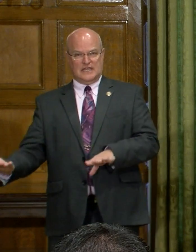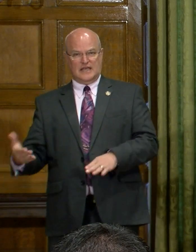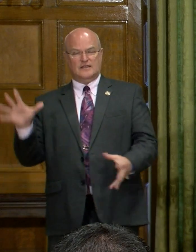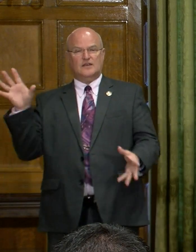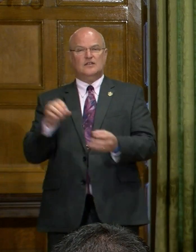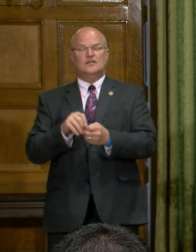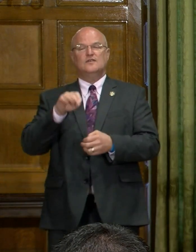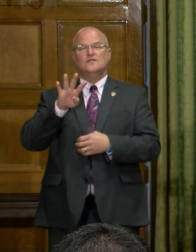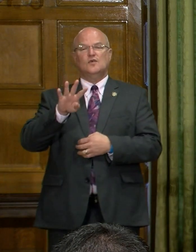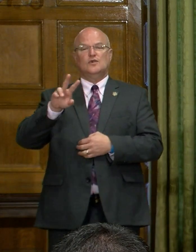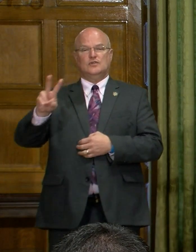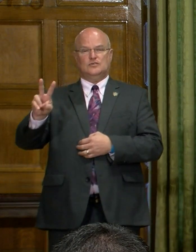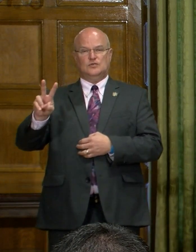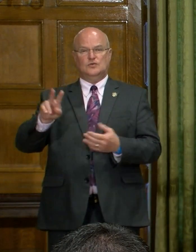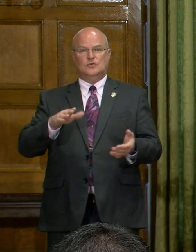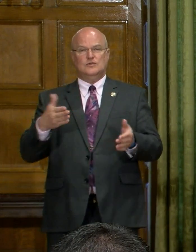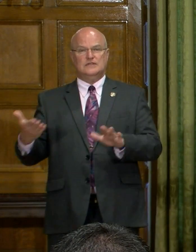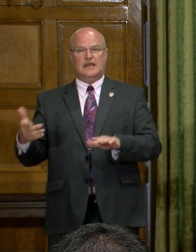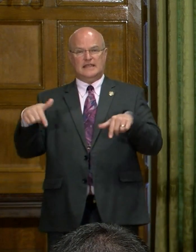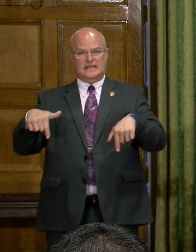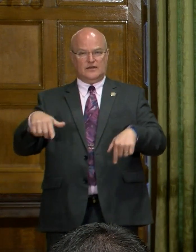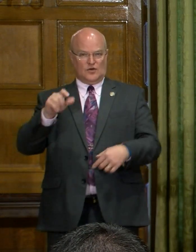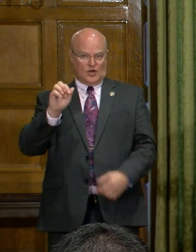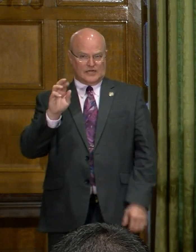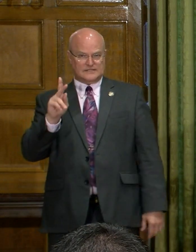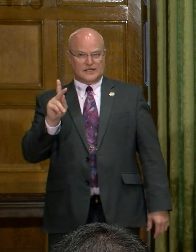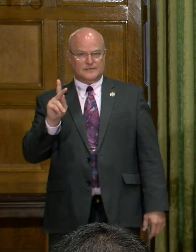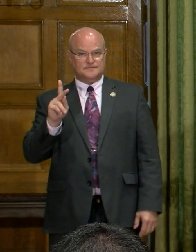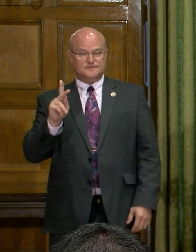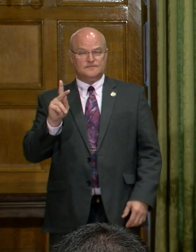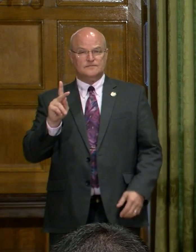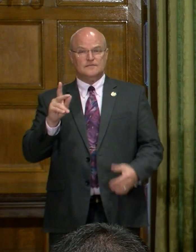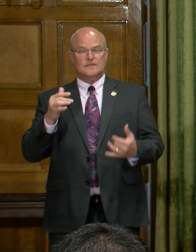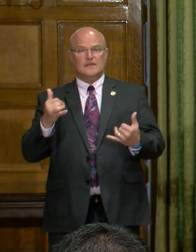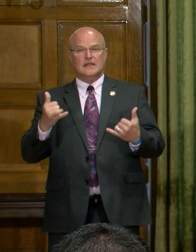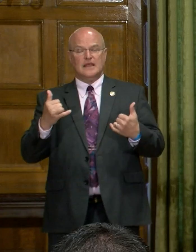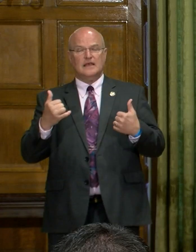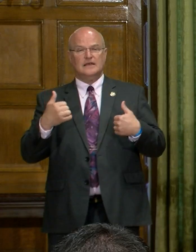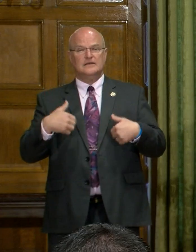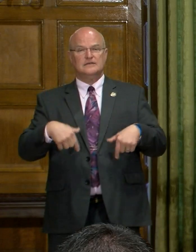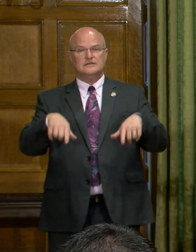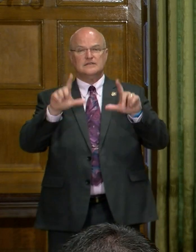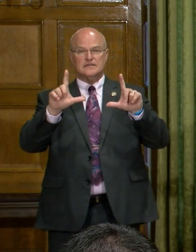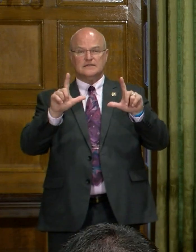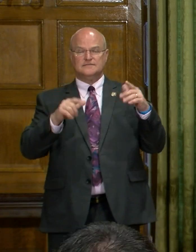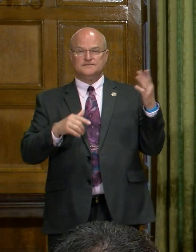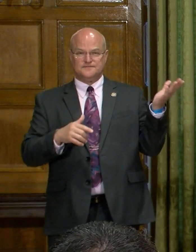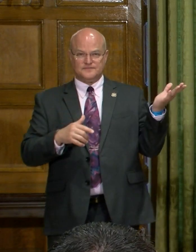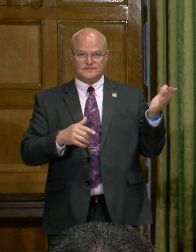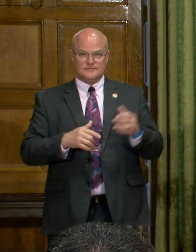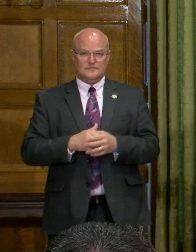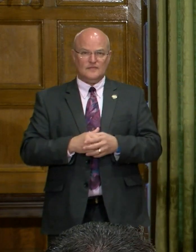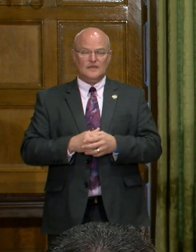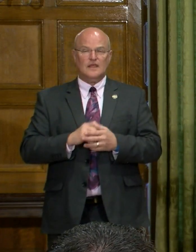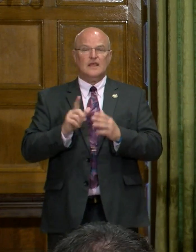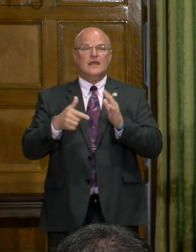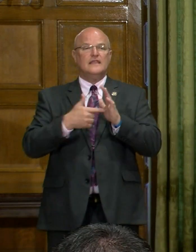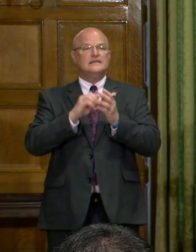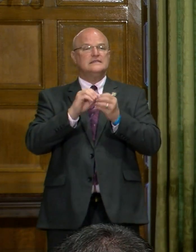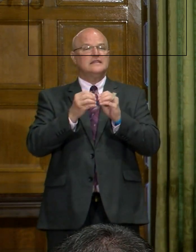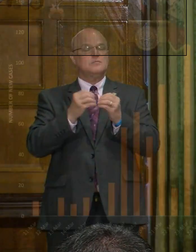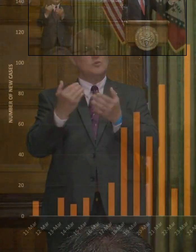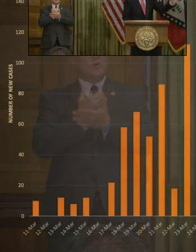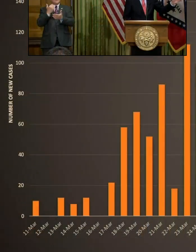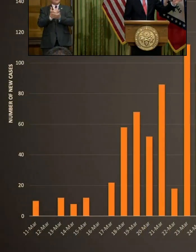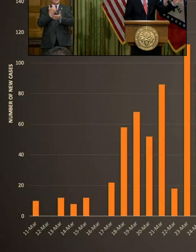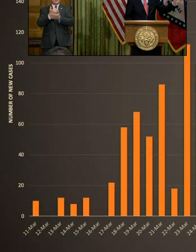to 42 deaths here in Arkansas. If we go to the graph, this is the number